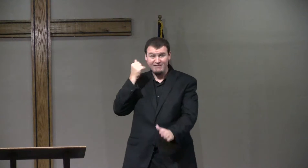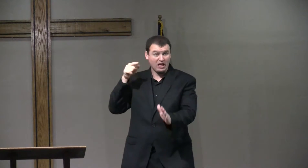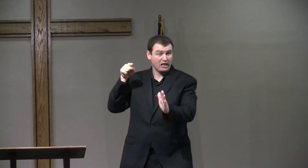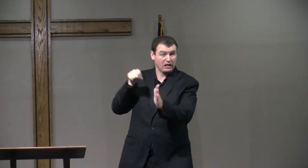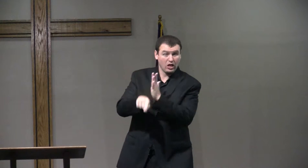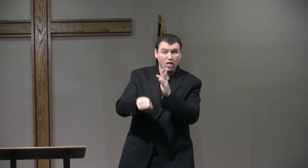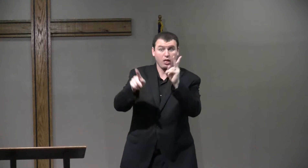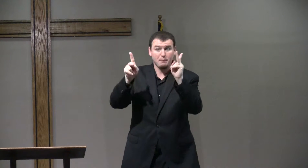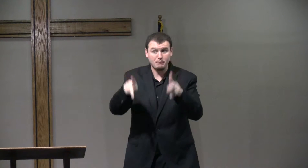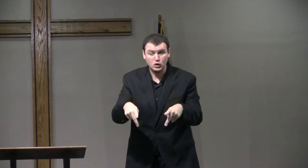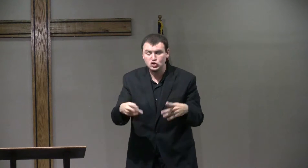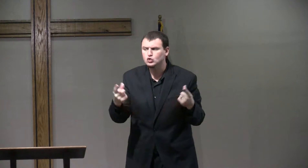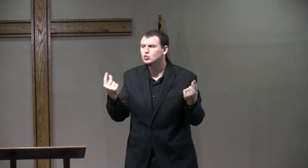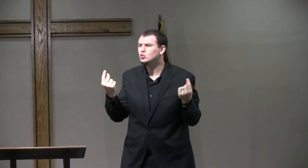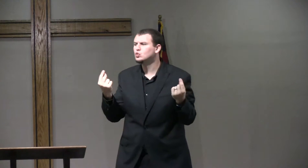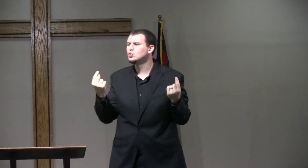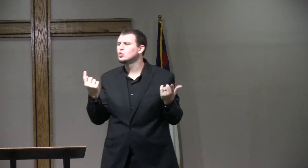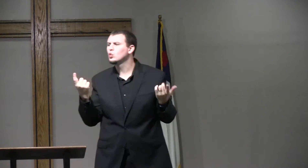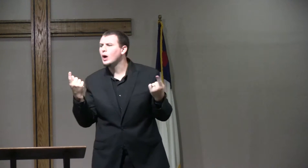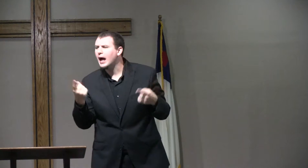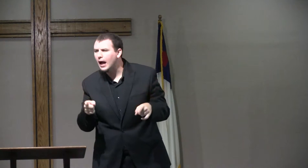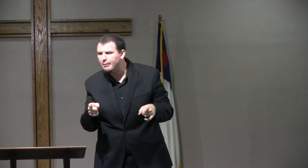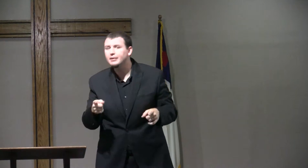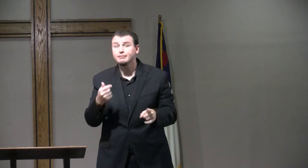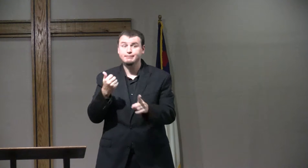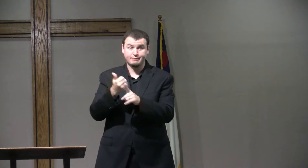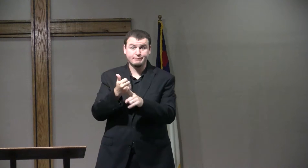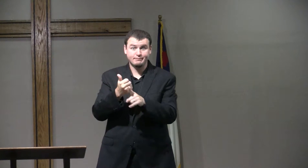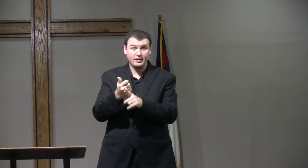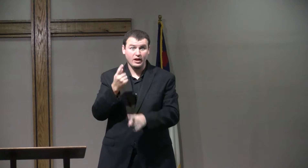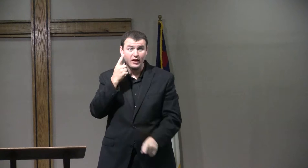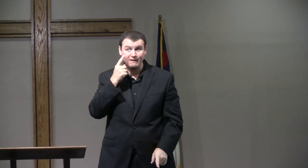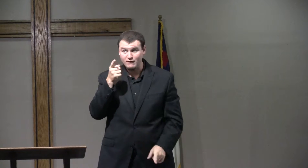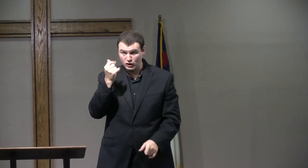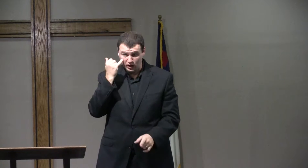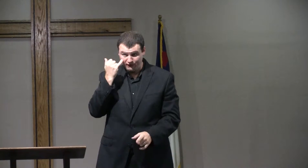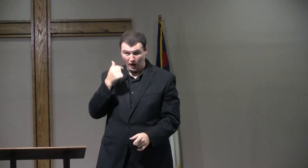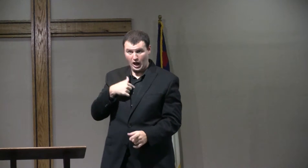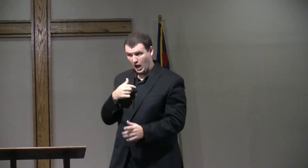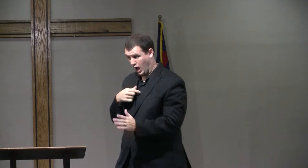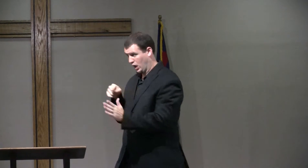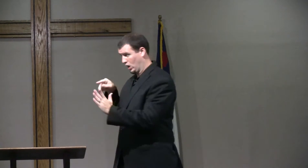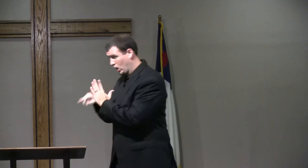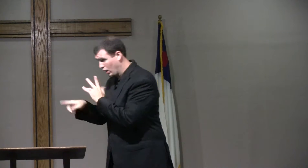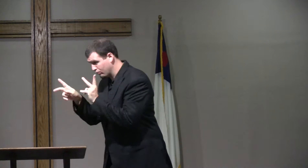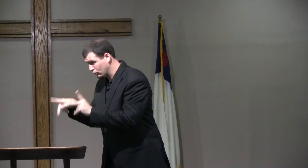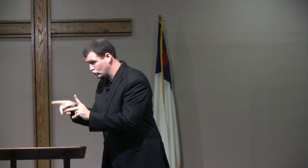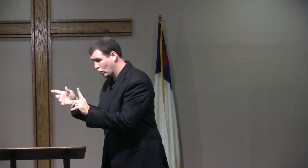In the Jewish tradition, if someone murdered someone